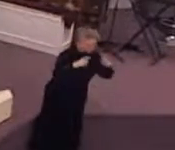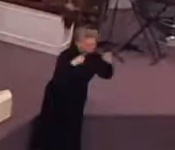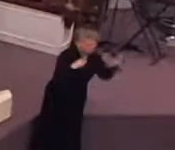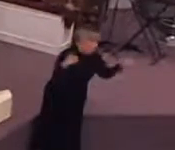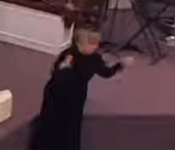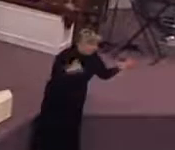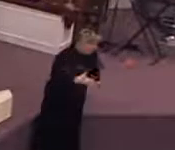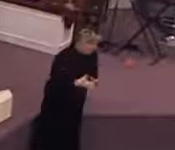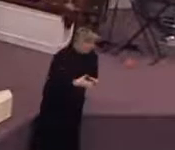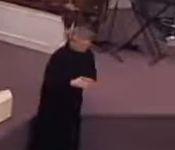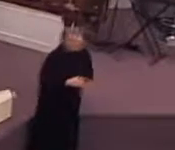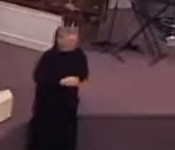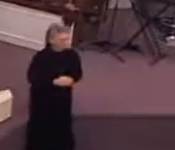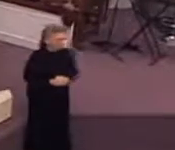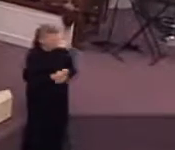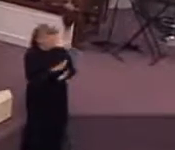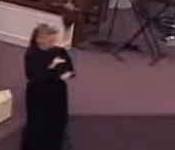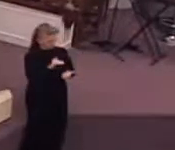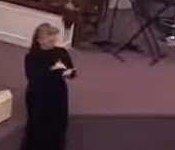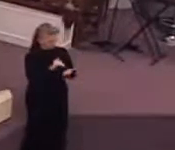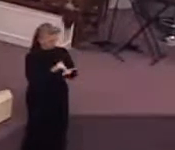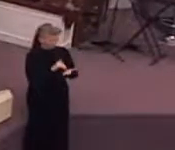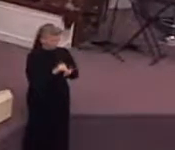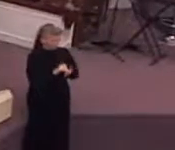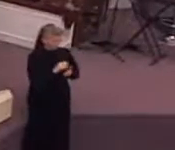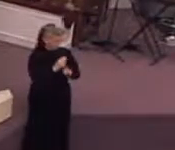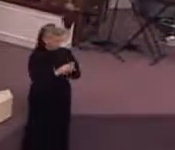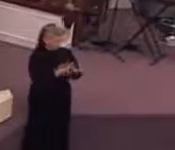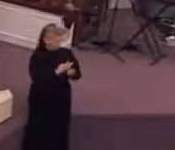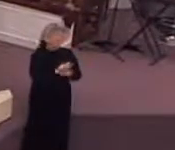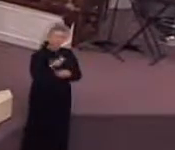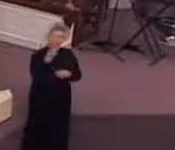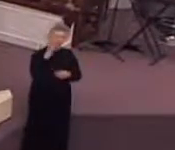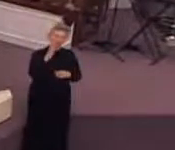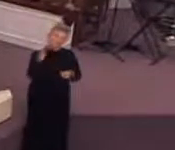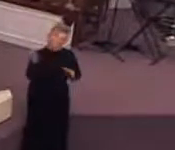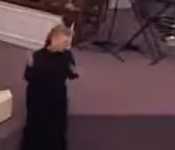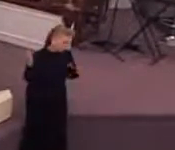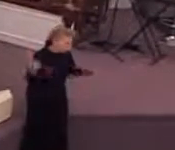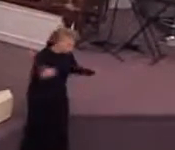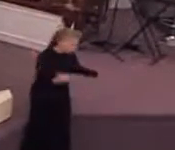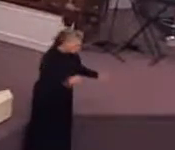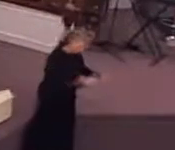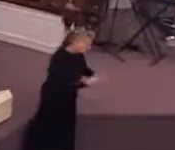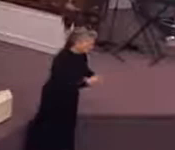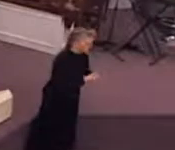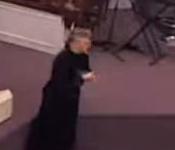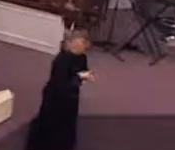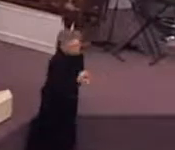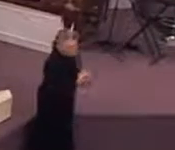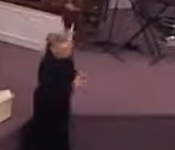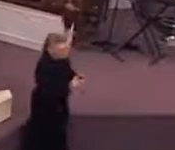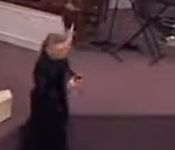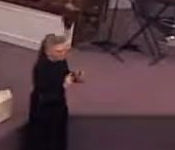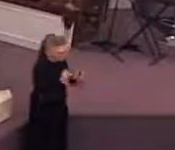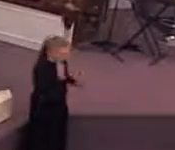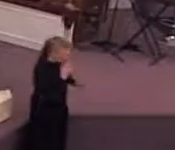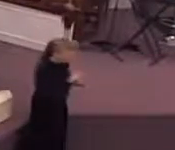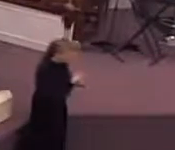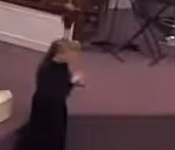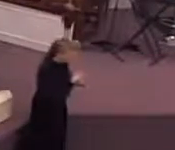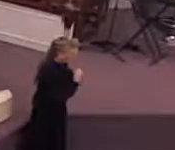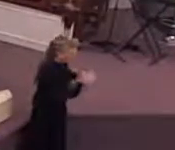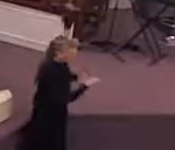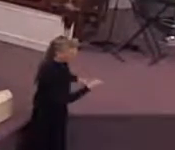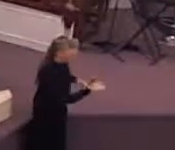But in the midst of a world, amen, that God wraps his arms around, there's still people that are going to hell.